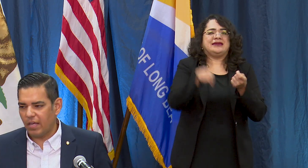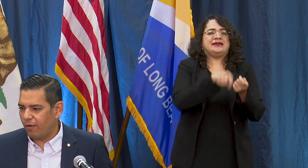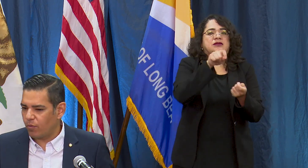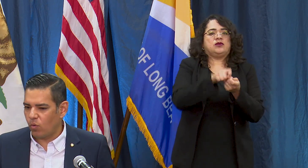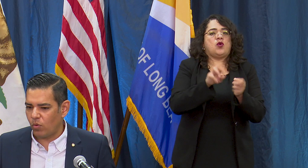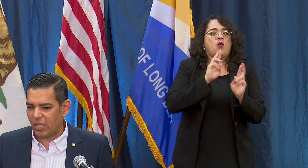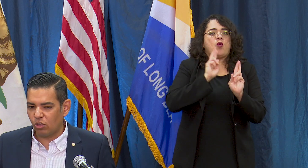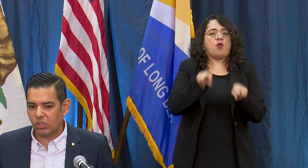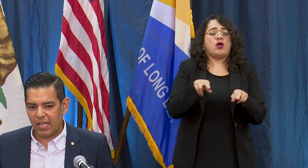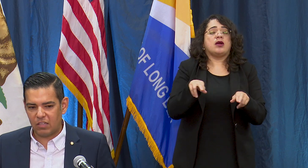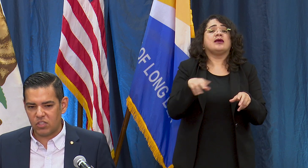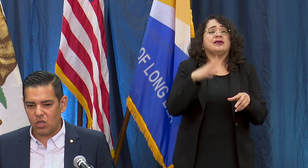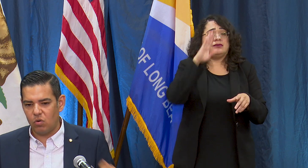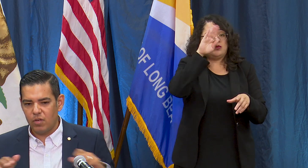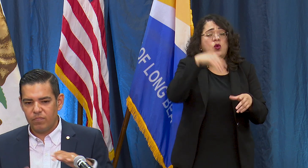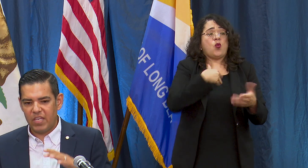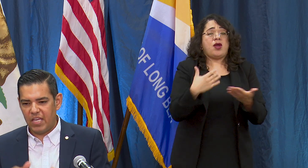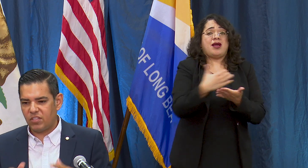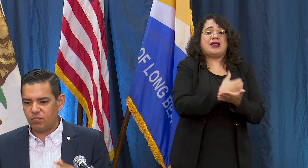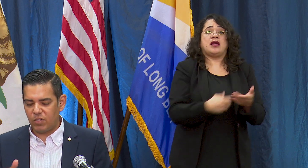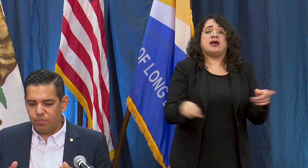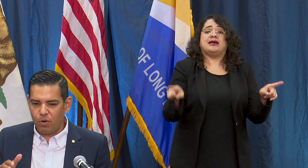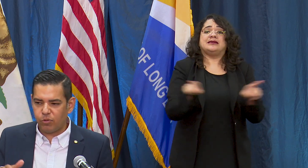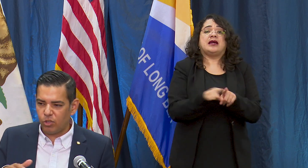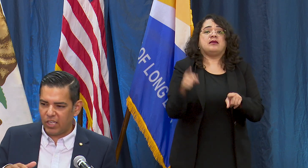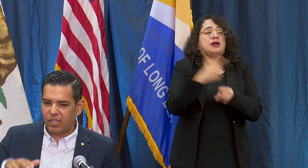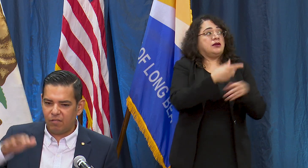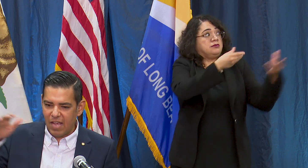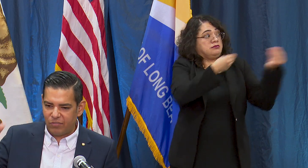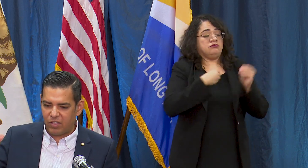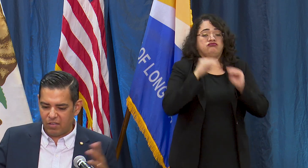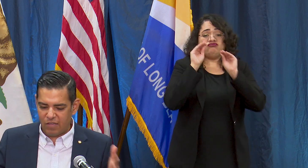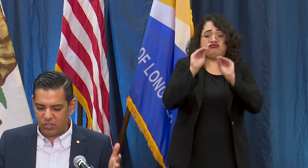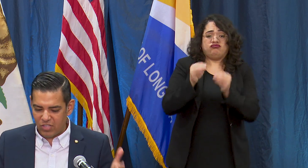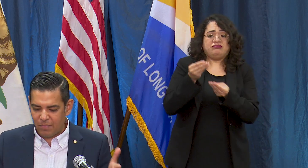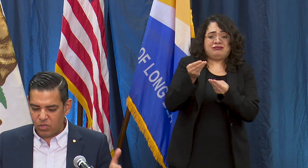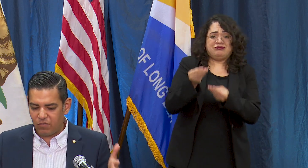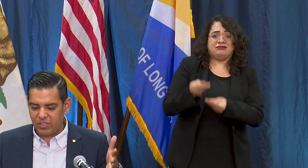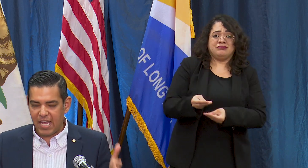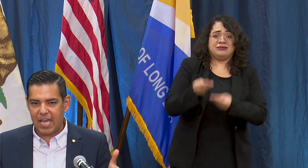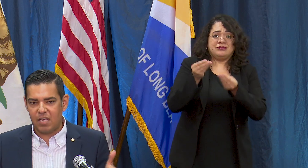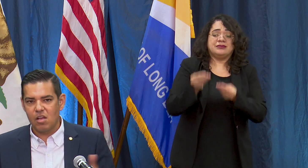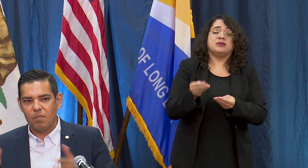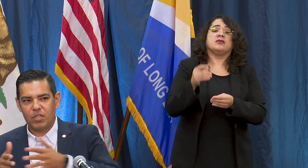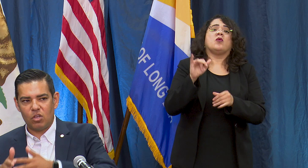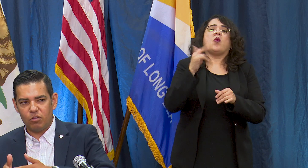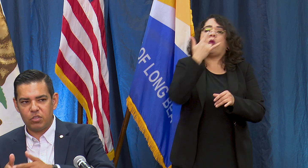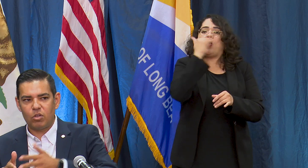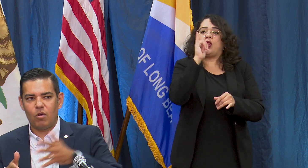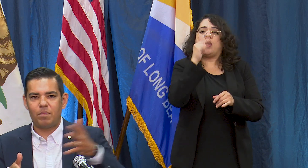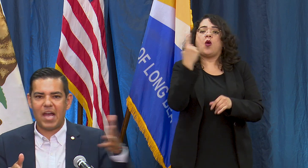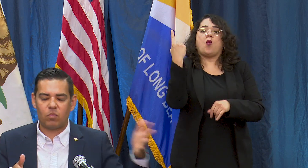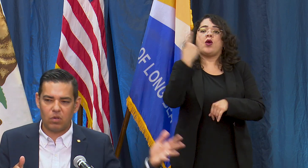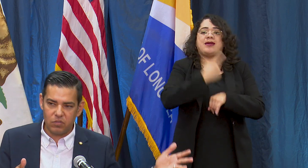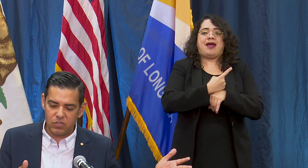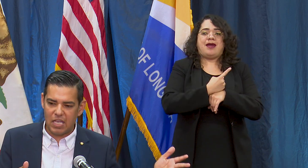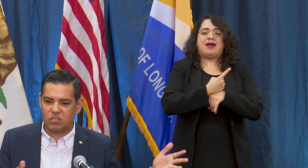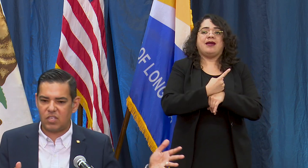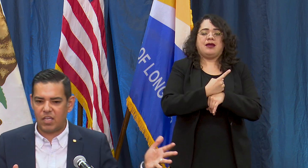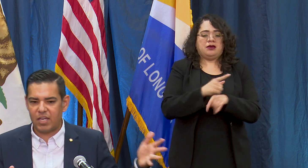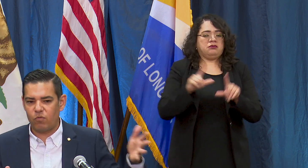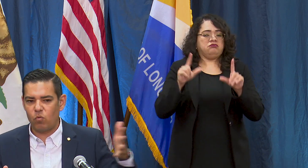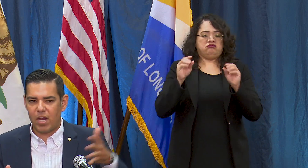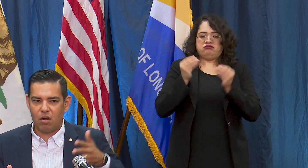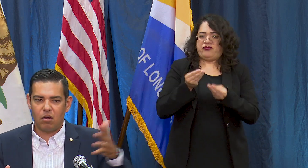reports from what they look like. And so it's both looking at the snapshot of the day, but it's also going backwards